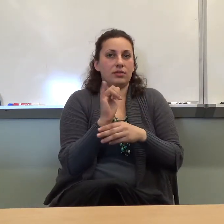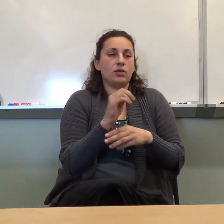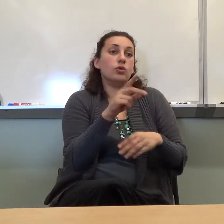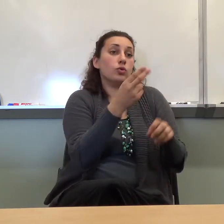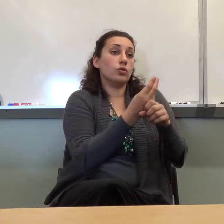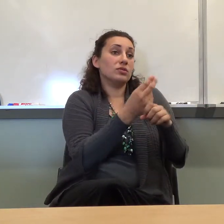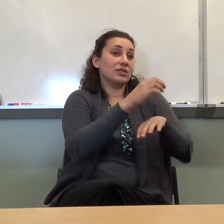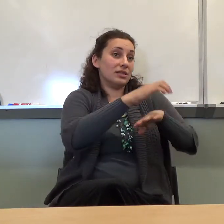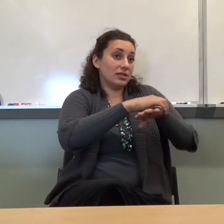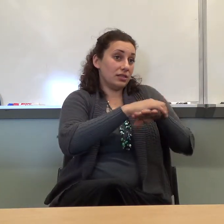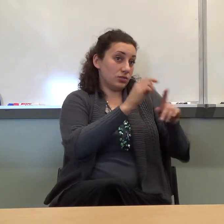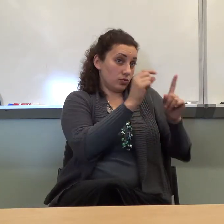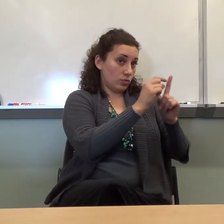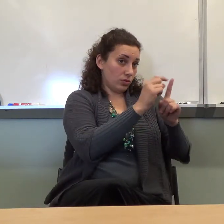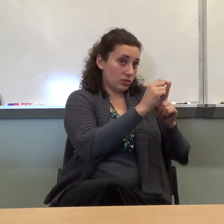left to right.